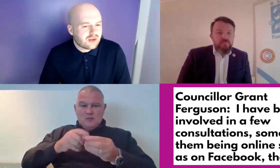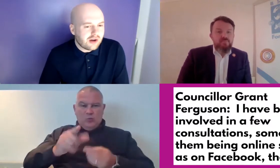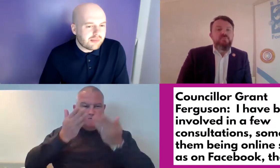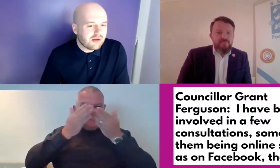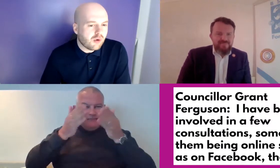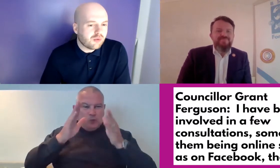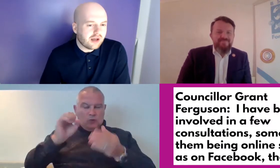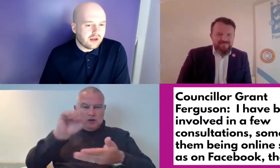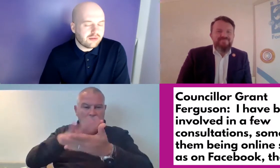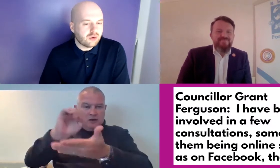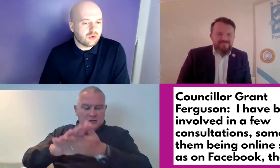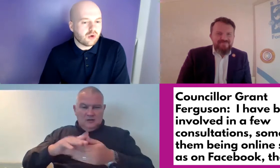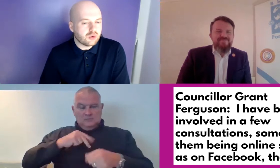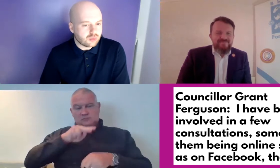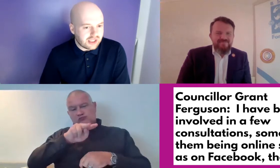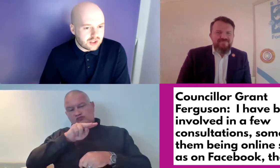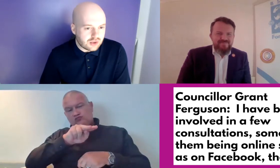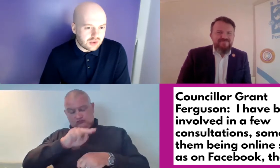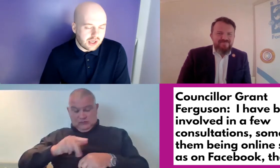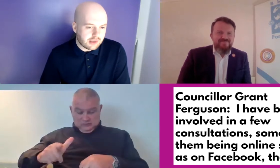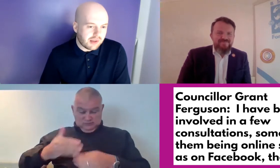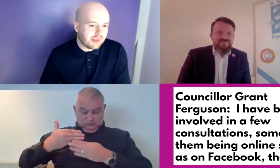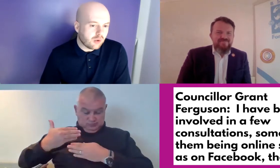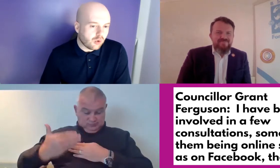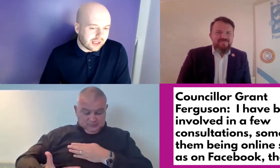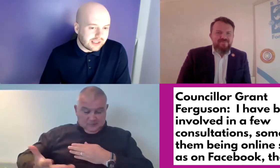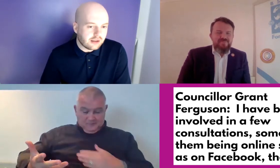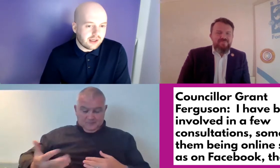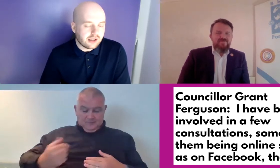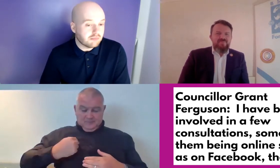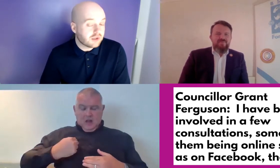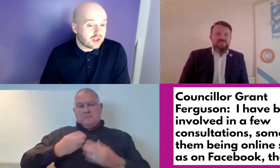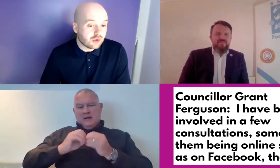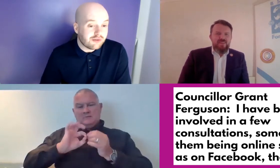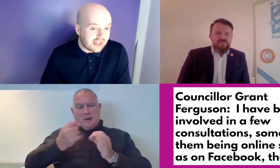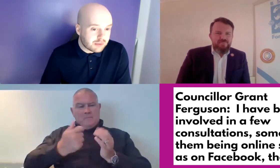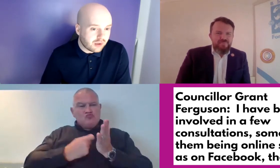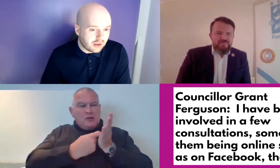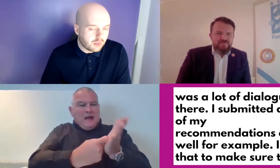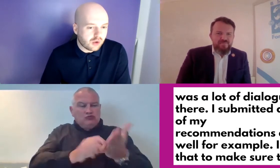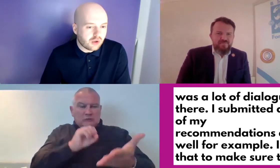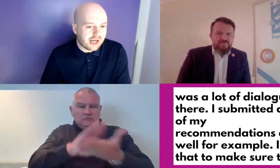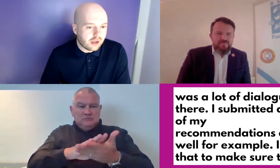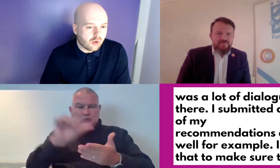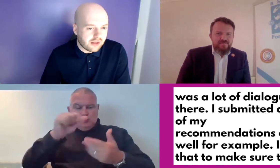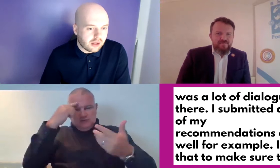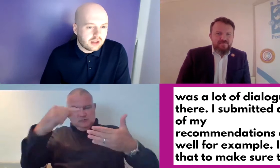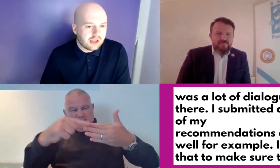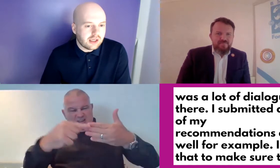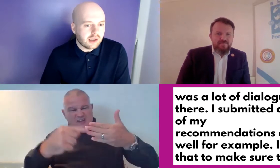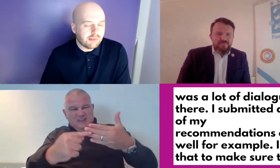Yeah, so I've been involved in a few consultations, some of them being online, such as on Facebook. There was a lot of dialogue